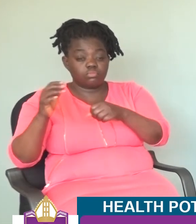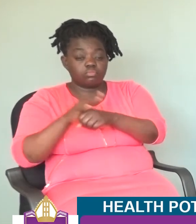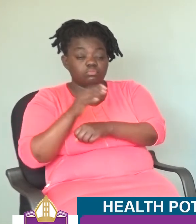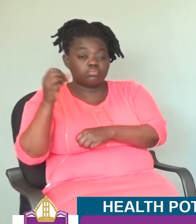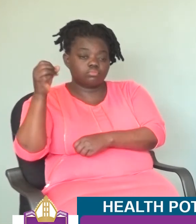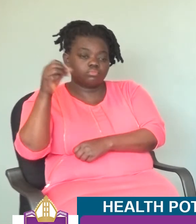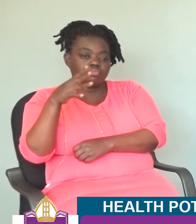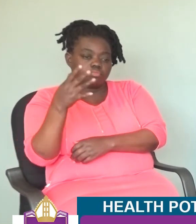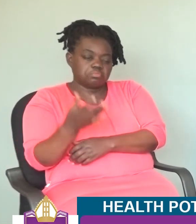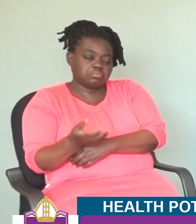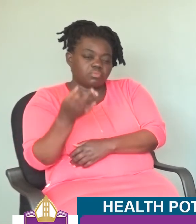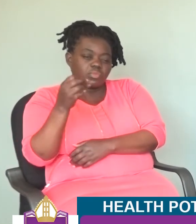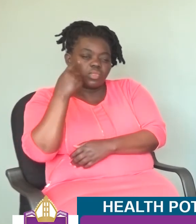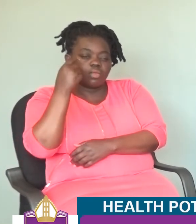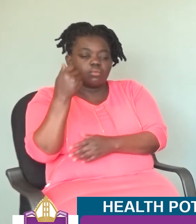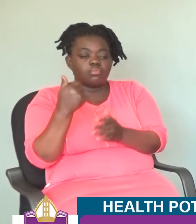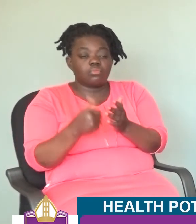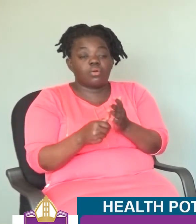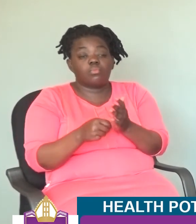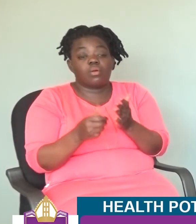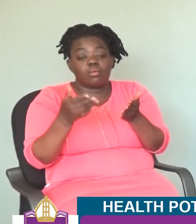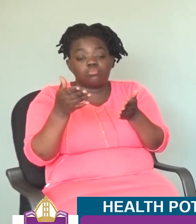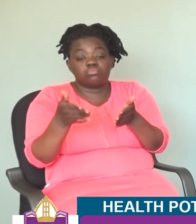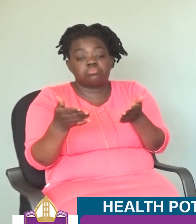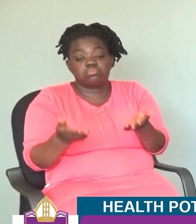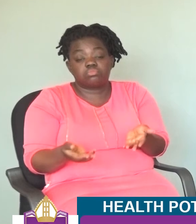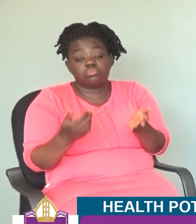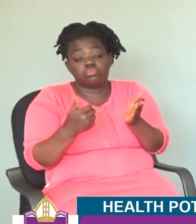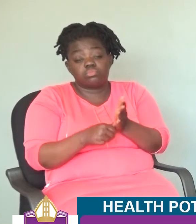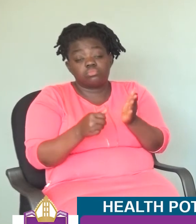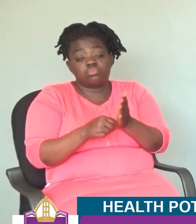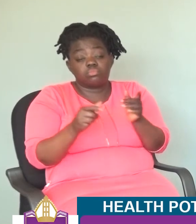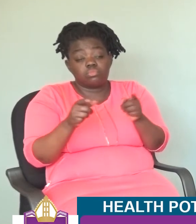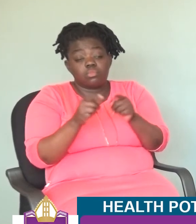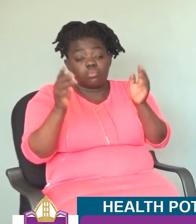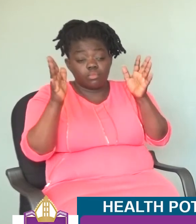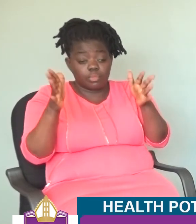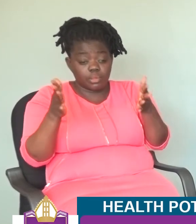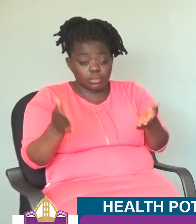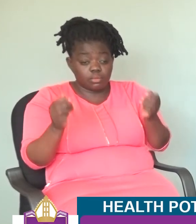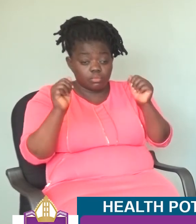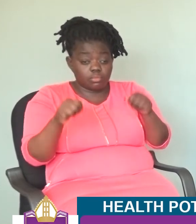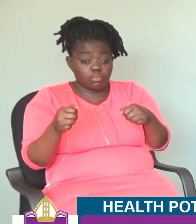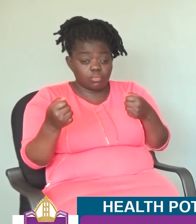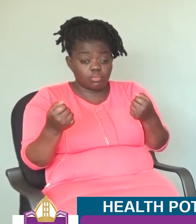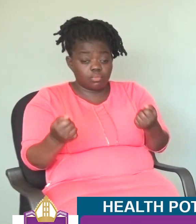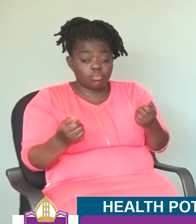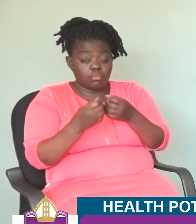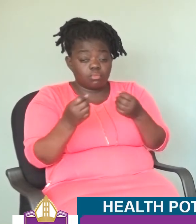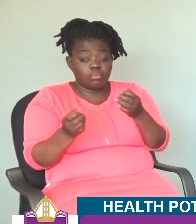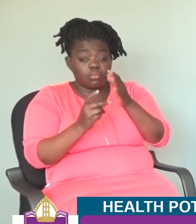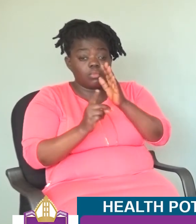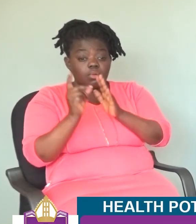If your eye is not sound, there's trouble happening in there. And you need to ensure that, you know, the eye, most of the